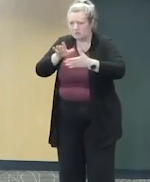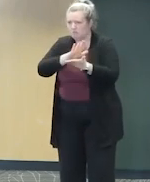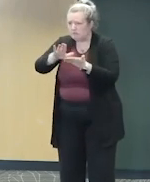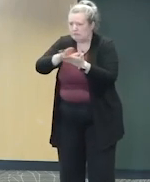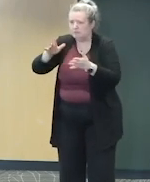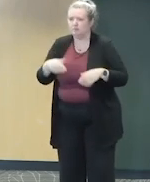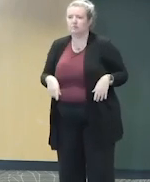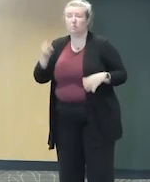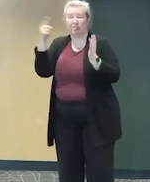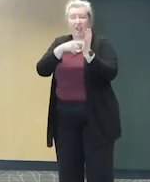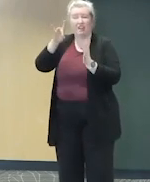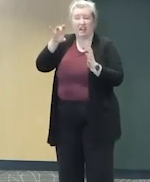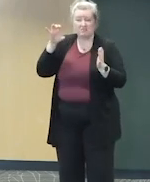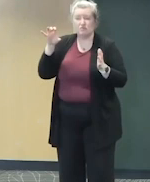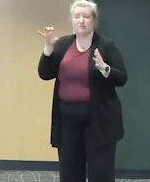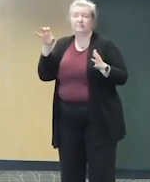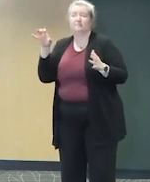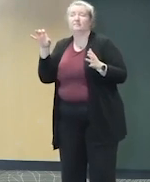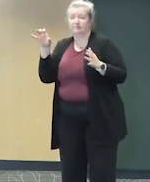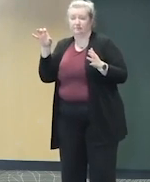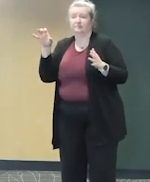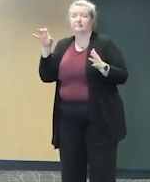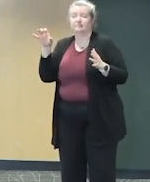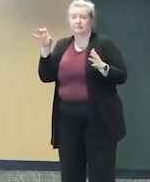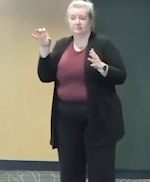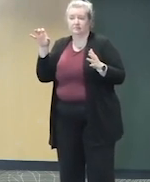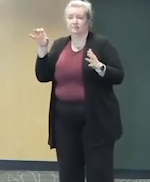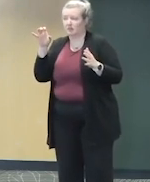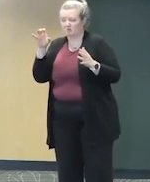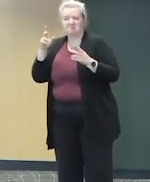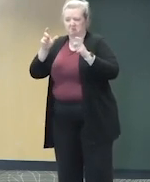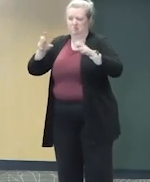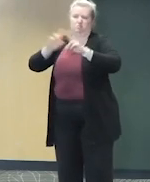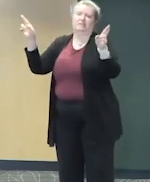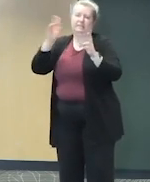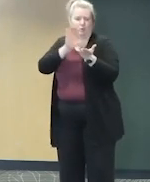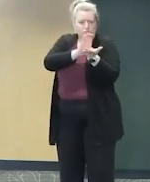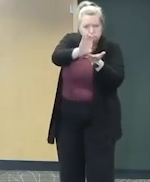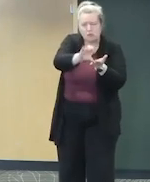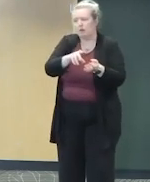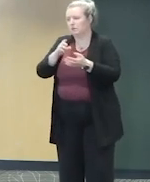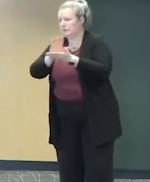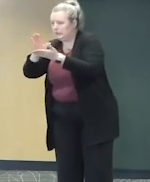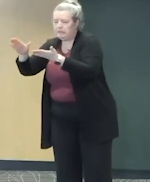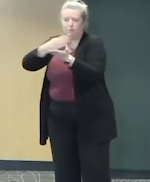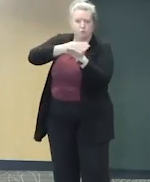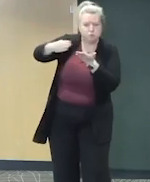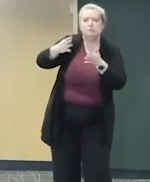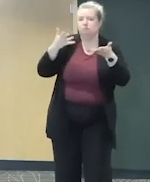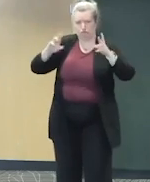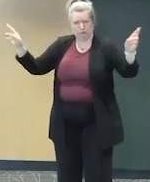of equipment to clear the snow. Between the New Jersey Turnpike Authority and Garden State Parkway,